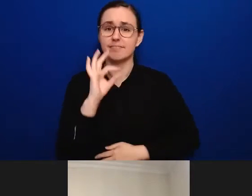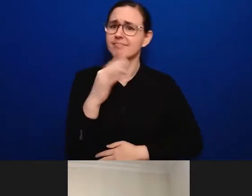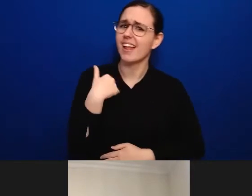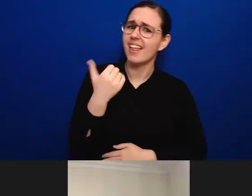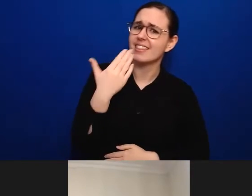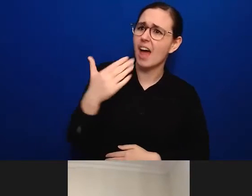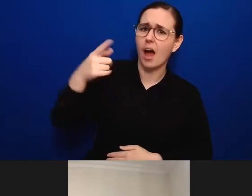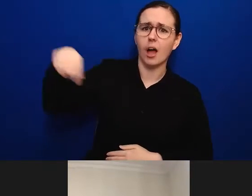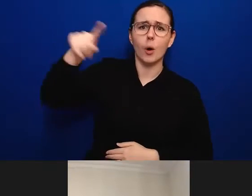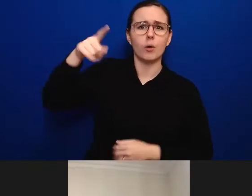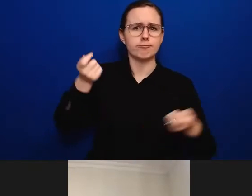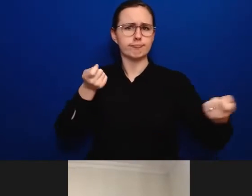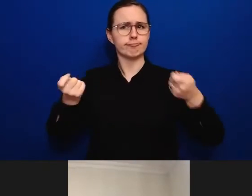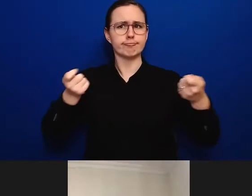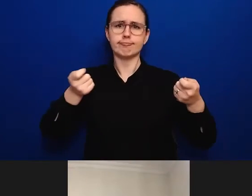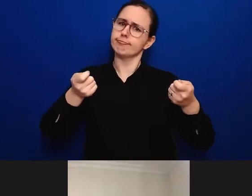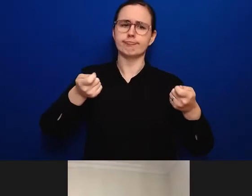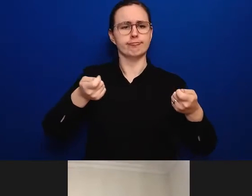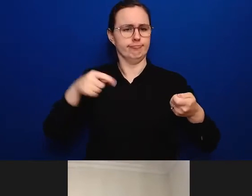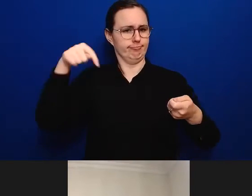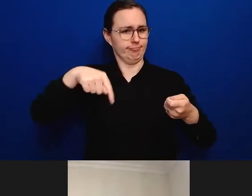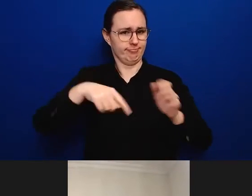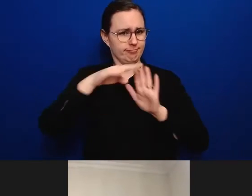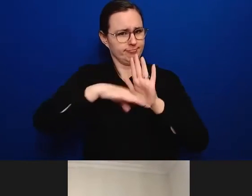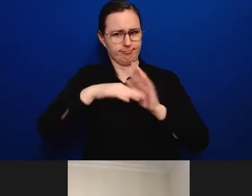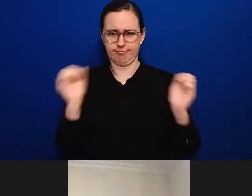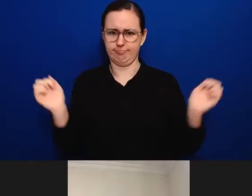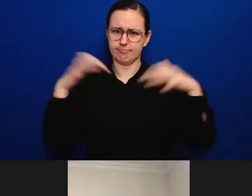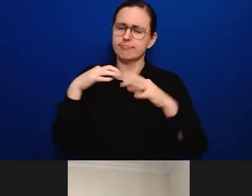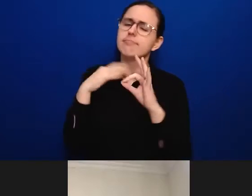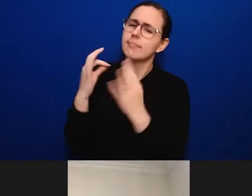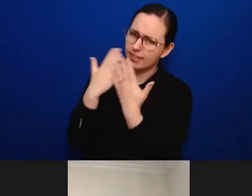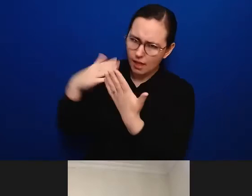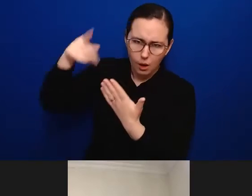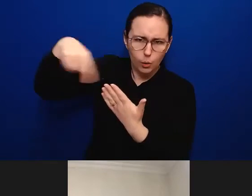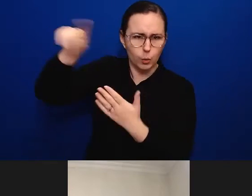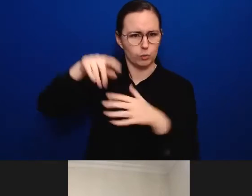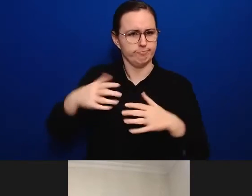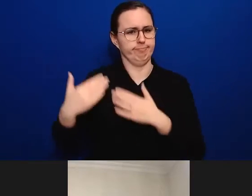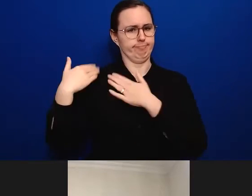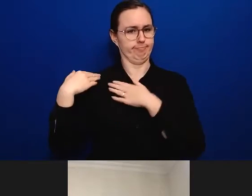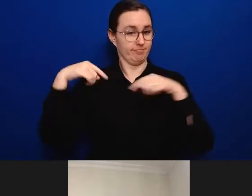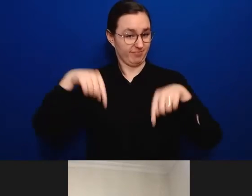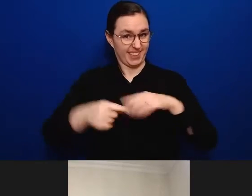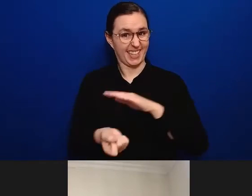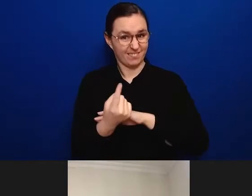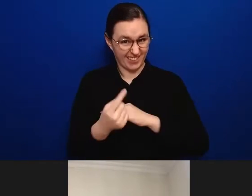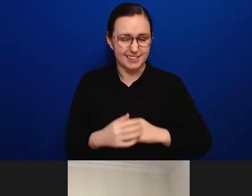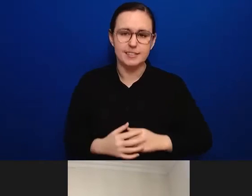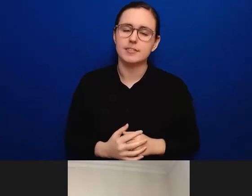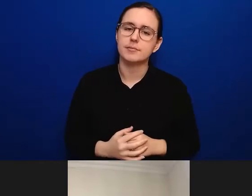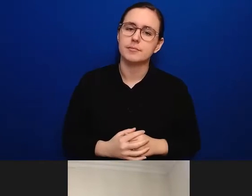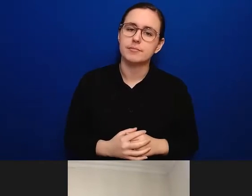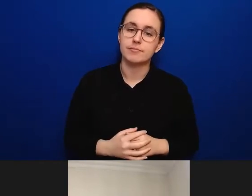event after a very great, you can say, the youth with disabilities, the GDS youth on